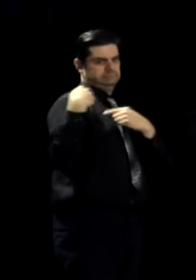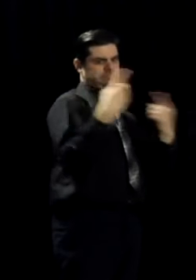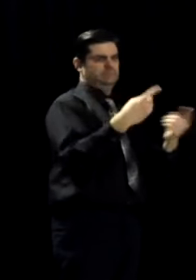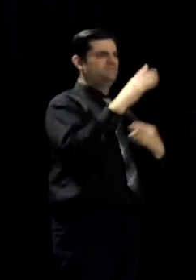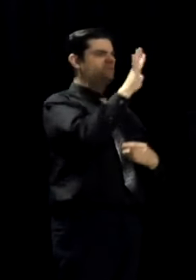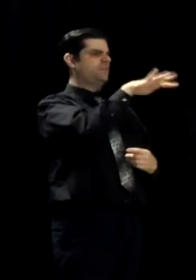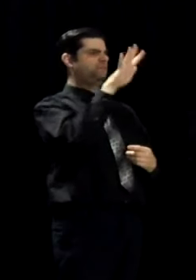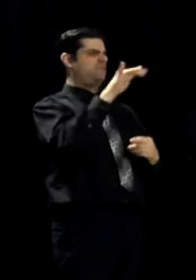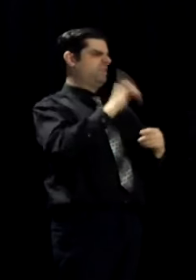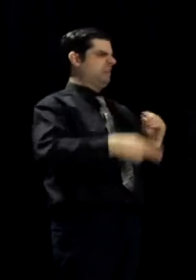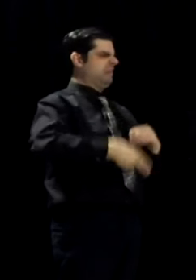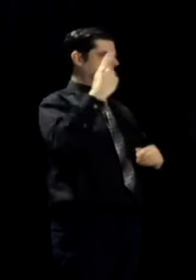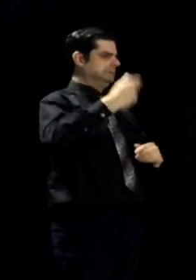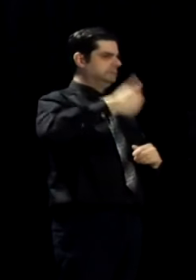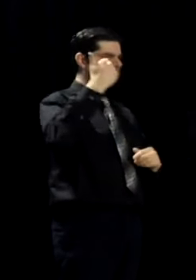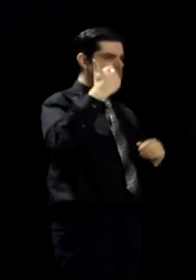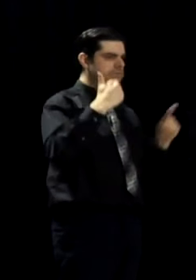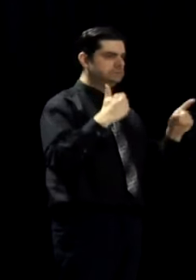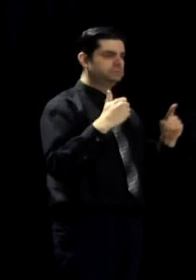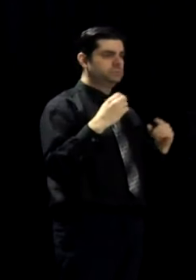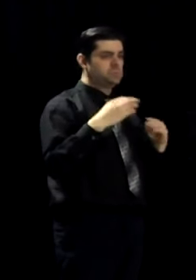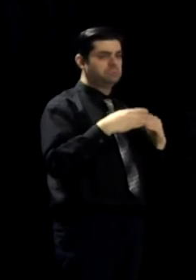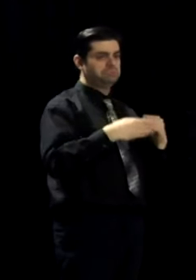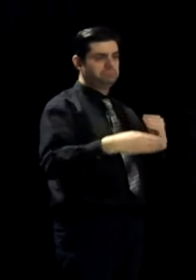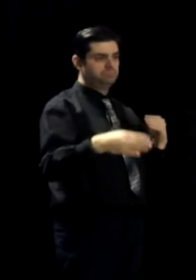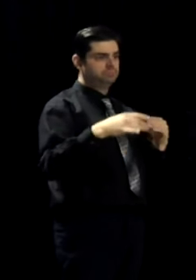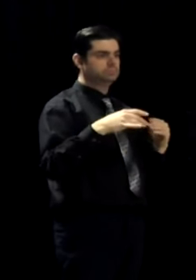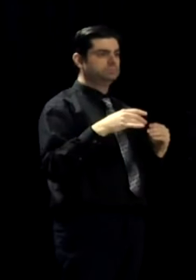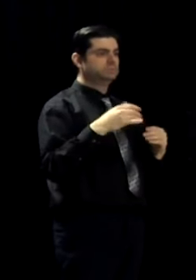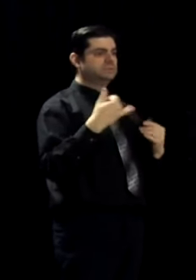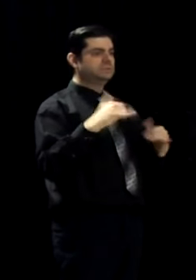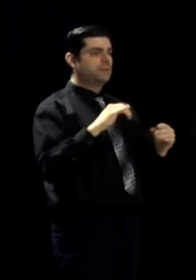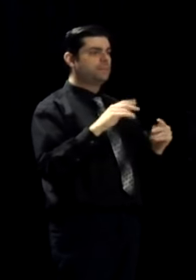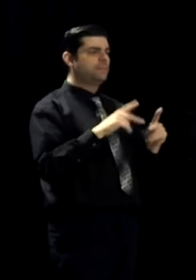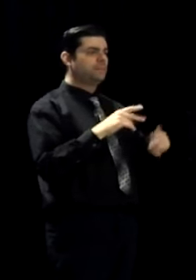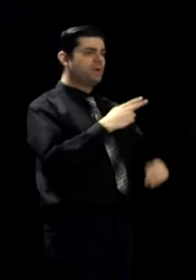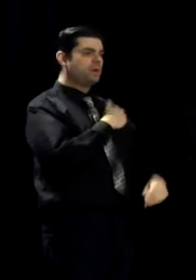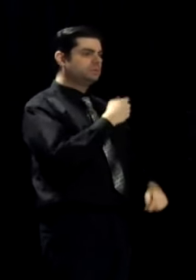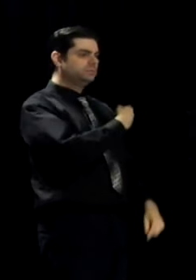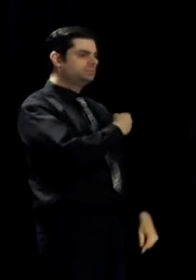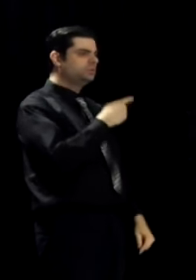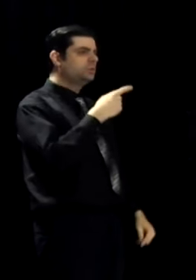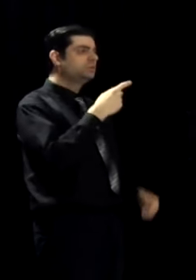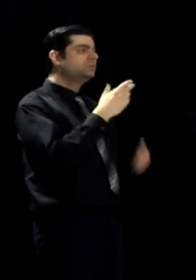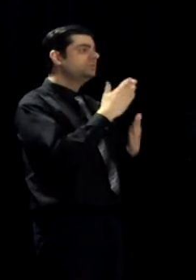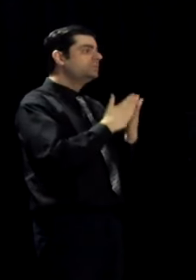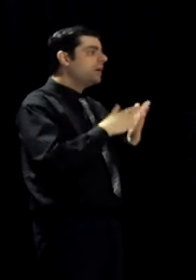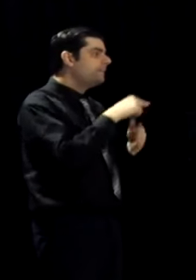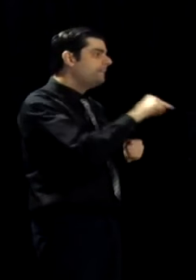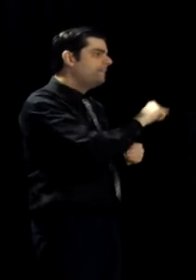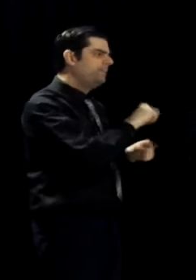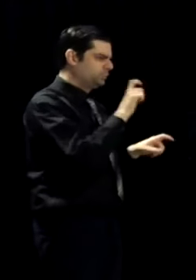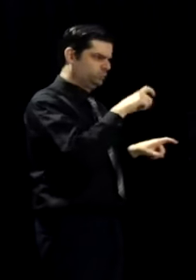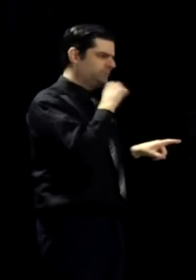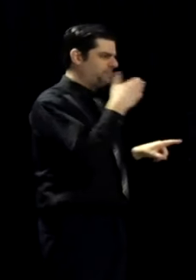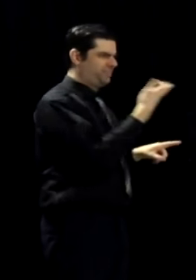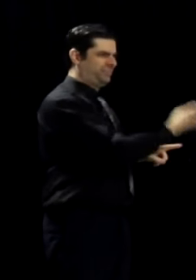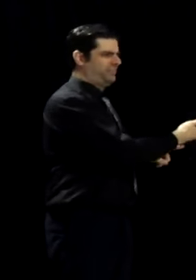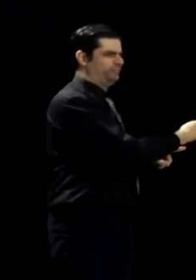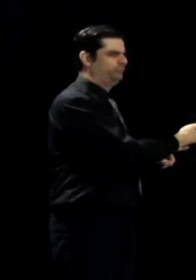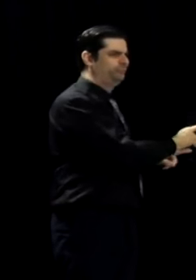folks that went in the hospital shouldn't have gone in the hospital. And it's actually more than 5. It's specifically the issue